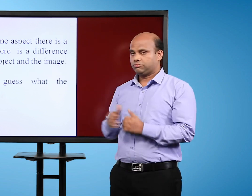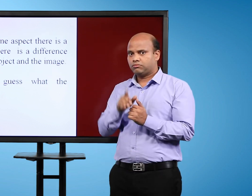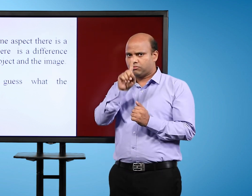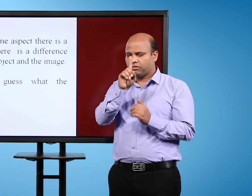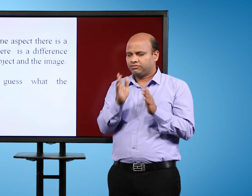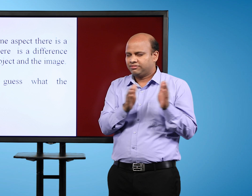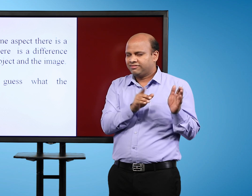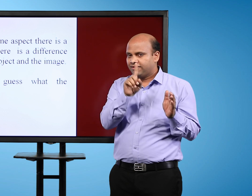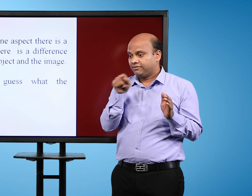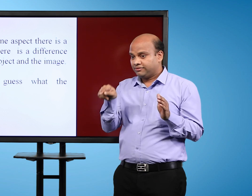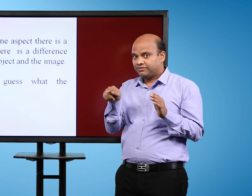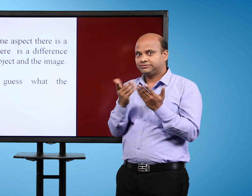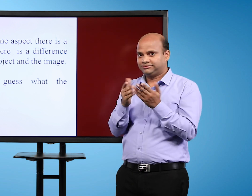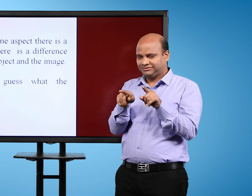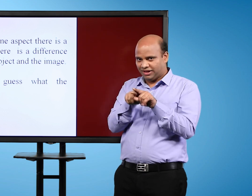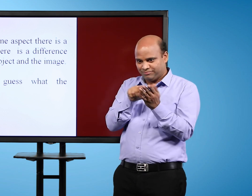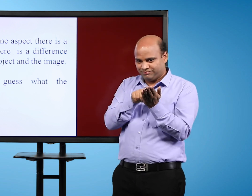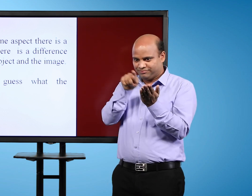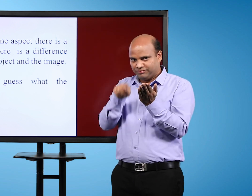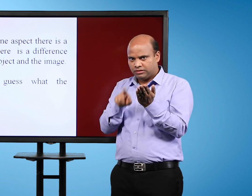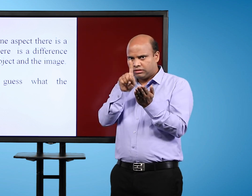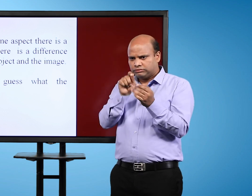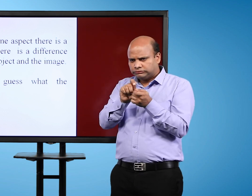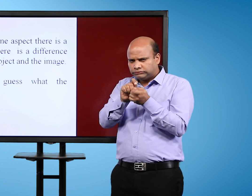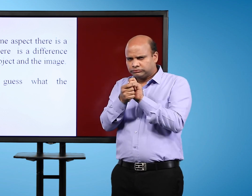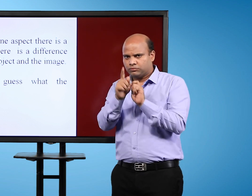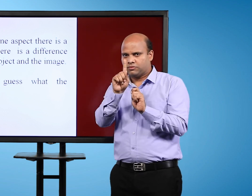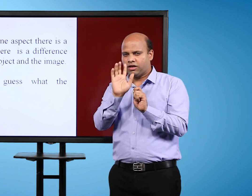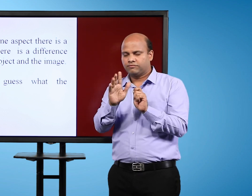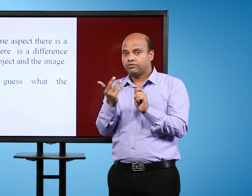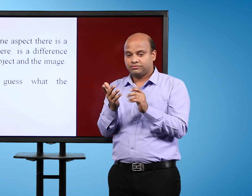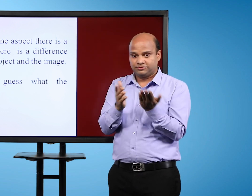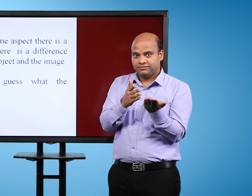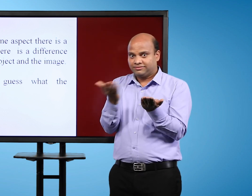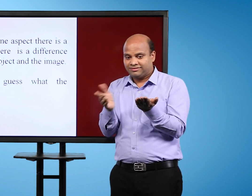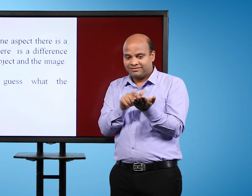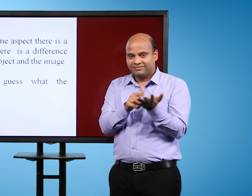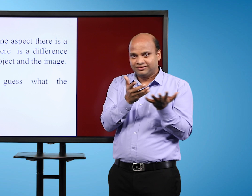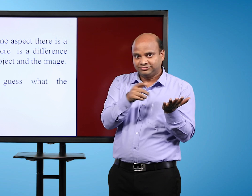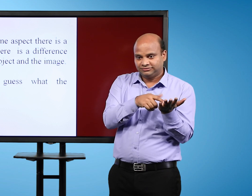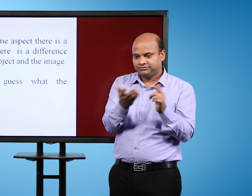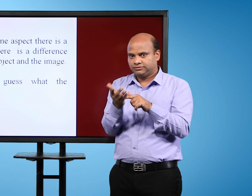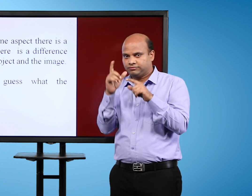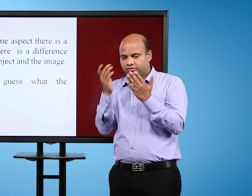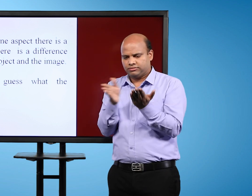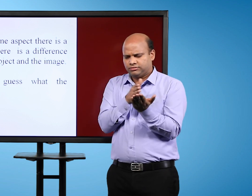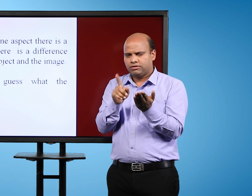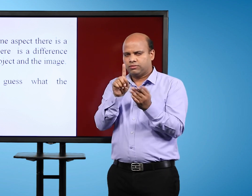However, in one aspect there is a change. That is, there is a difference between the object and the image.